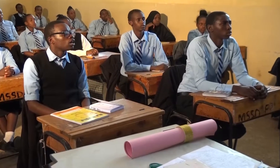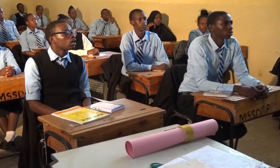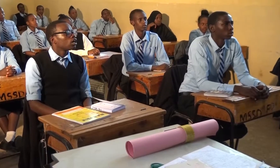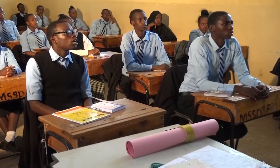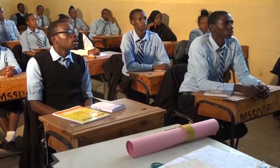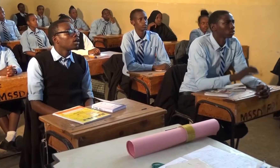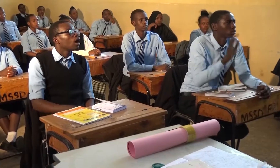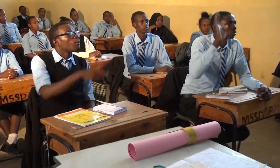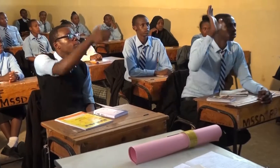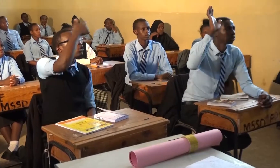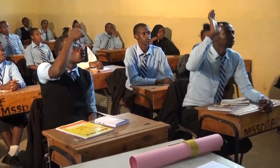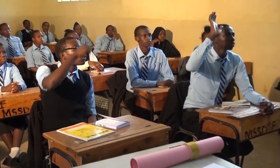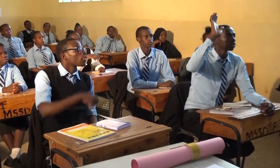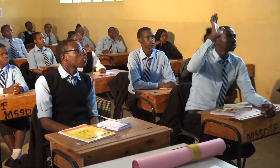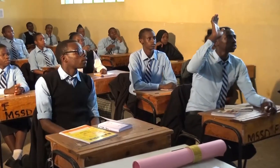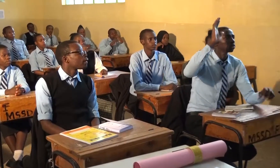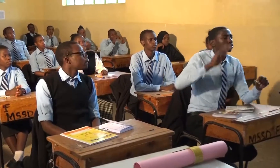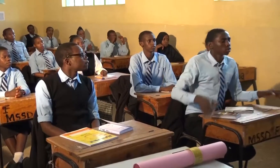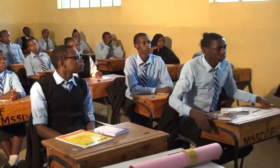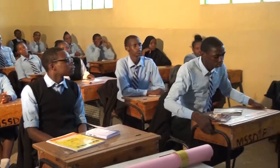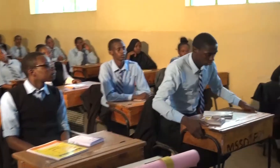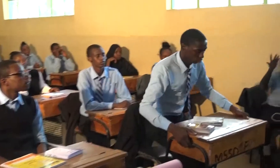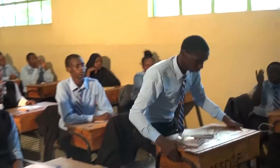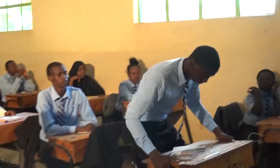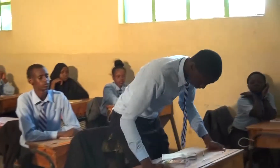main character? That is Francis.